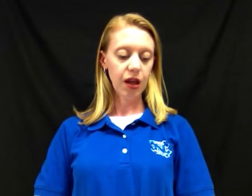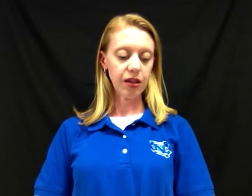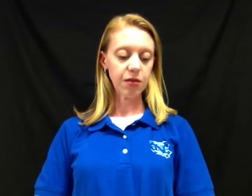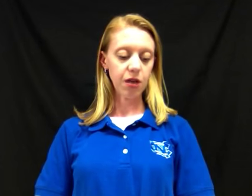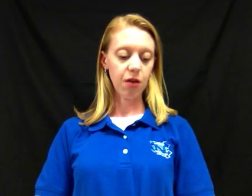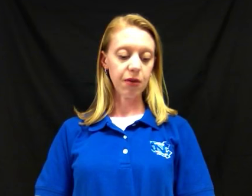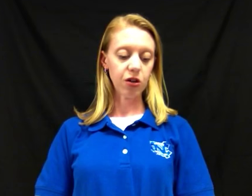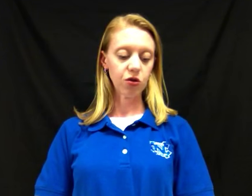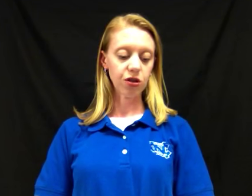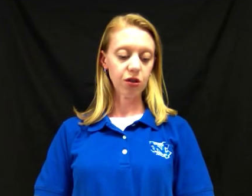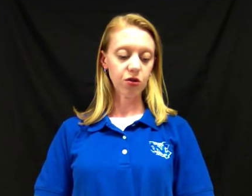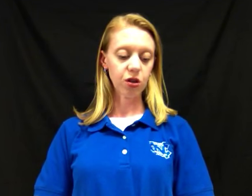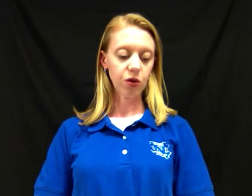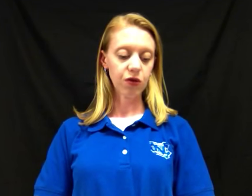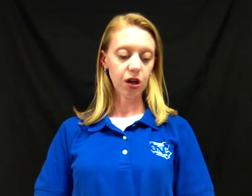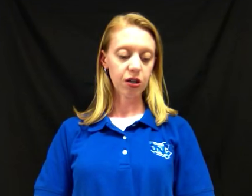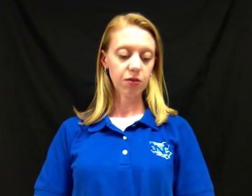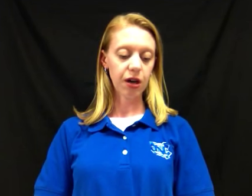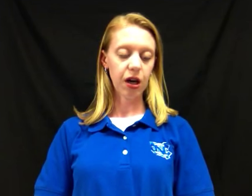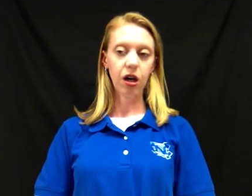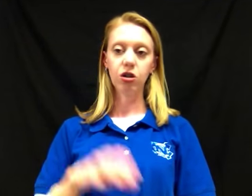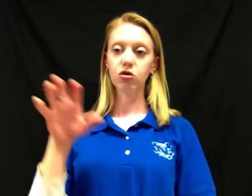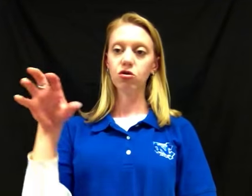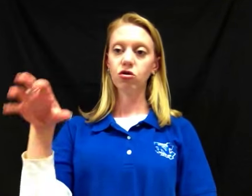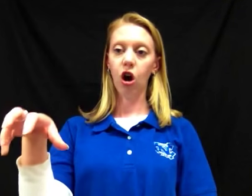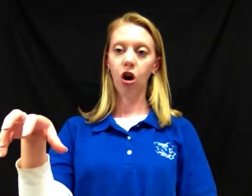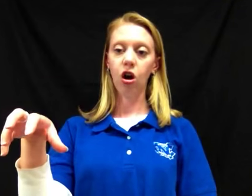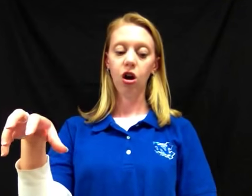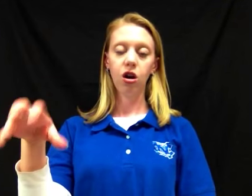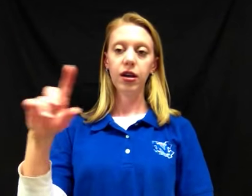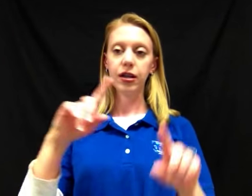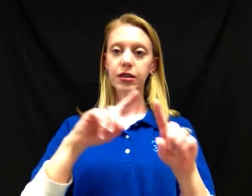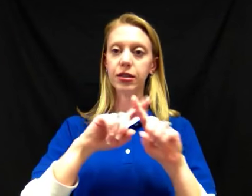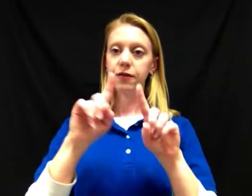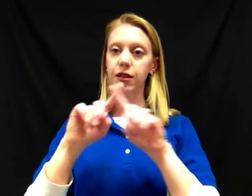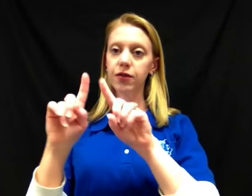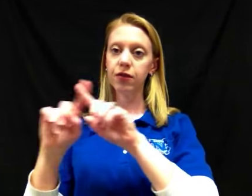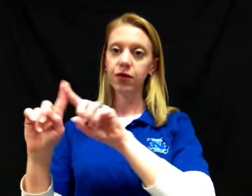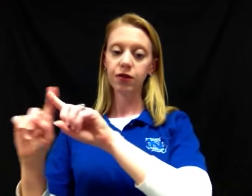And some non-manual signals that we've talked about. And